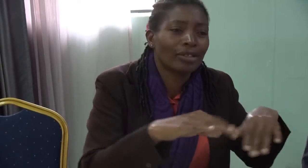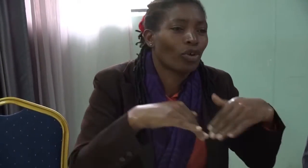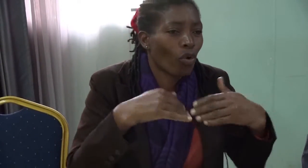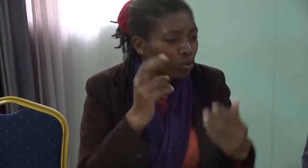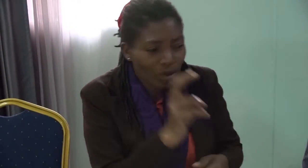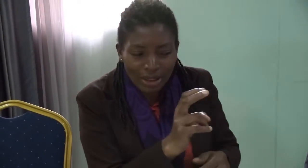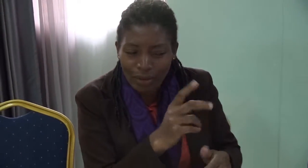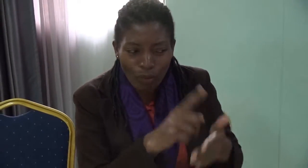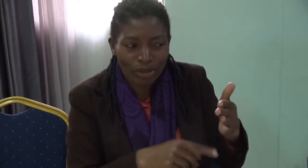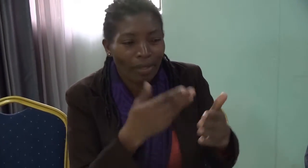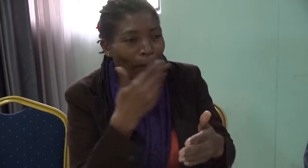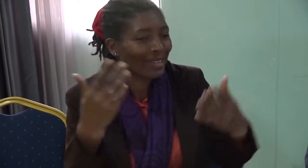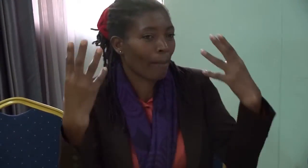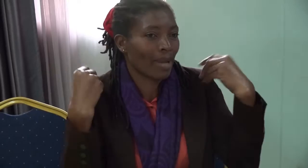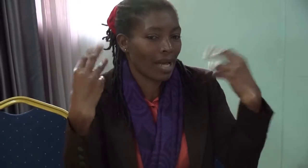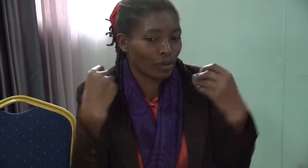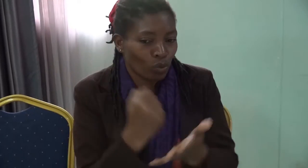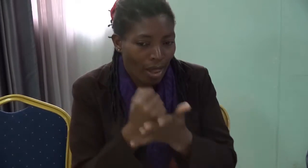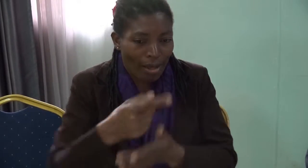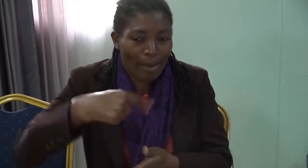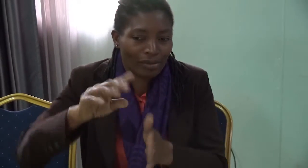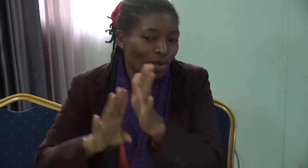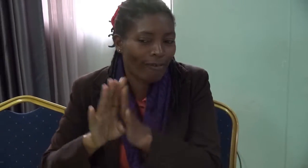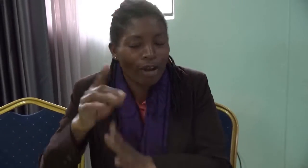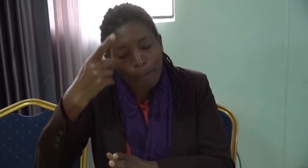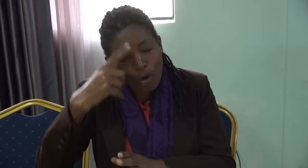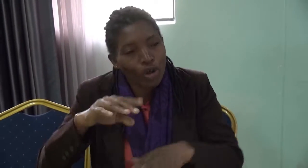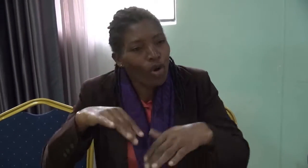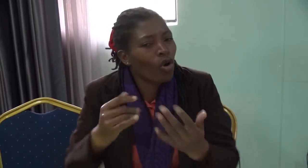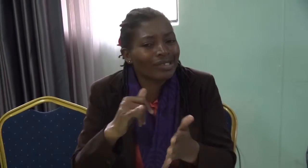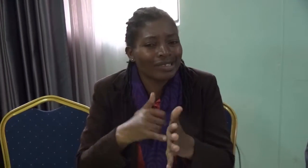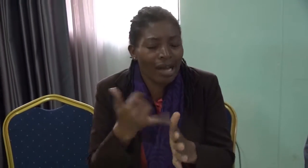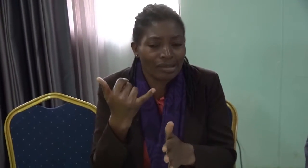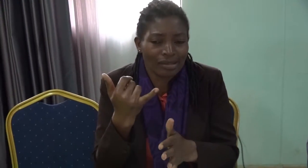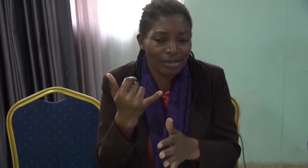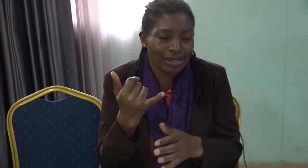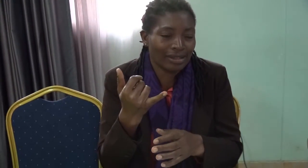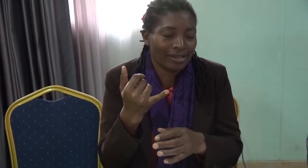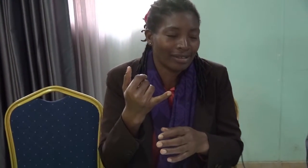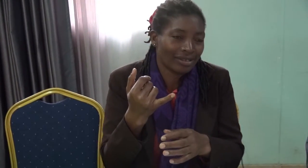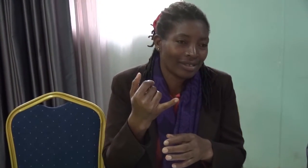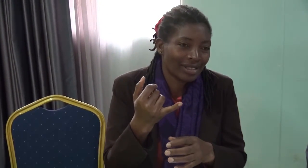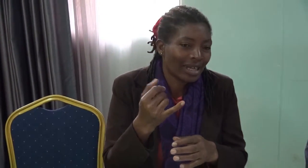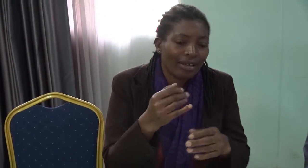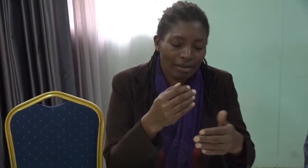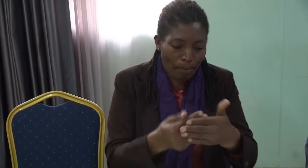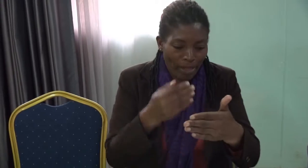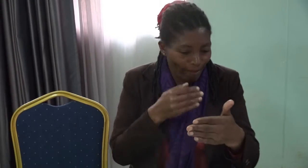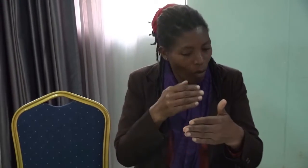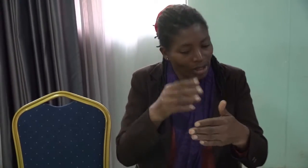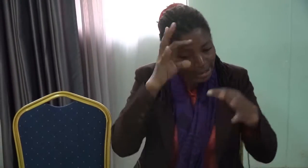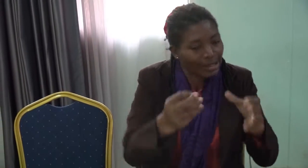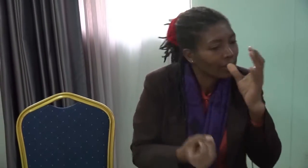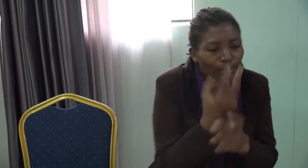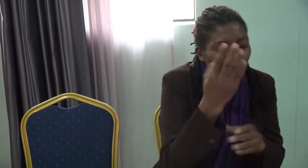After we discuss and review everything in this, should we come up with a policy, or